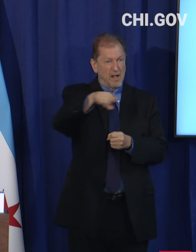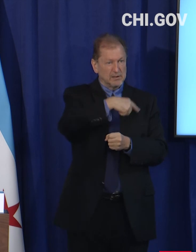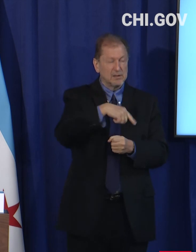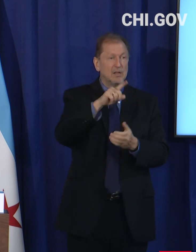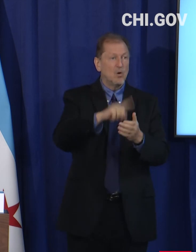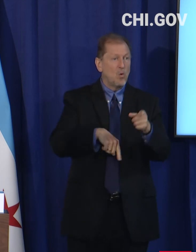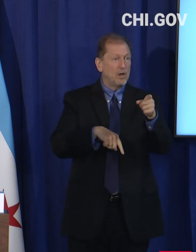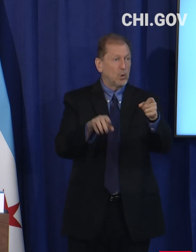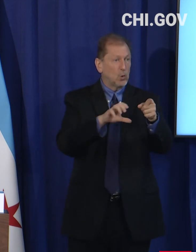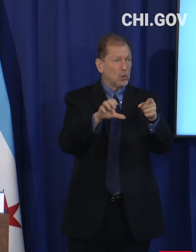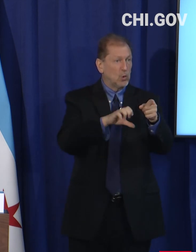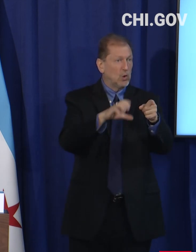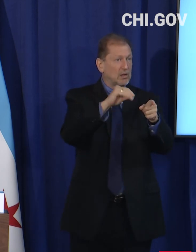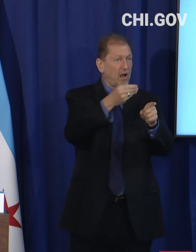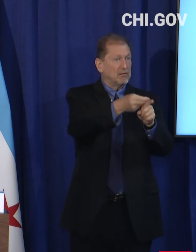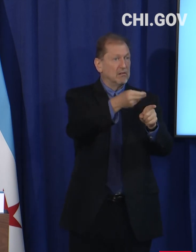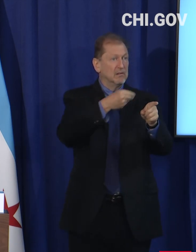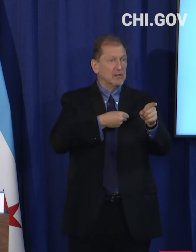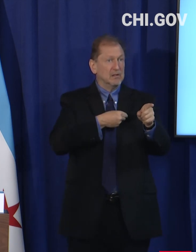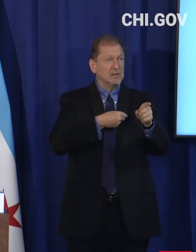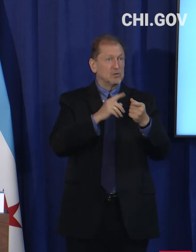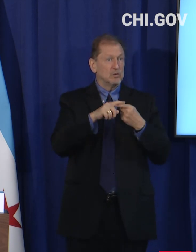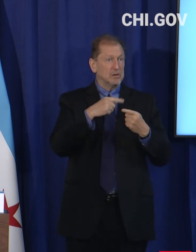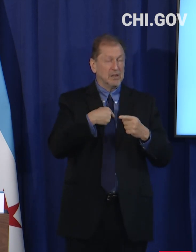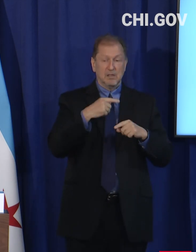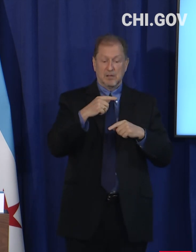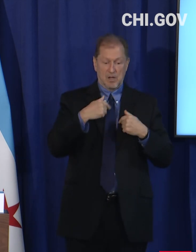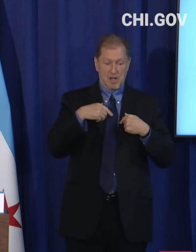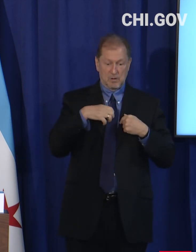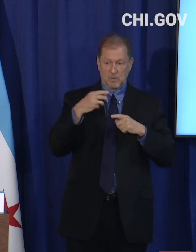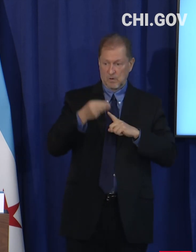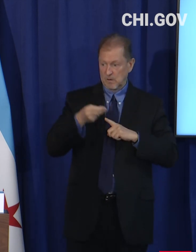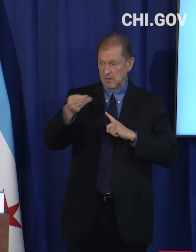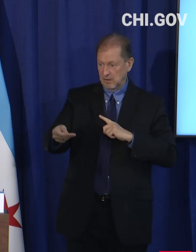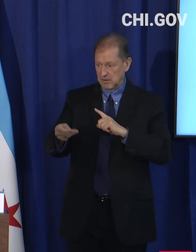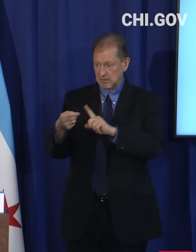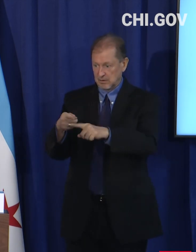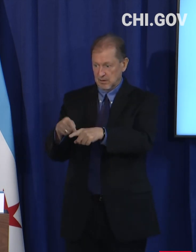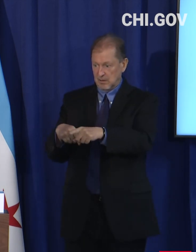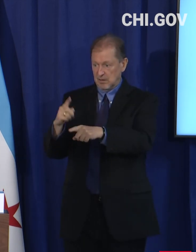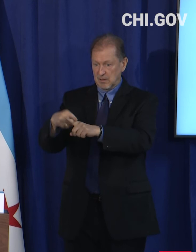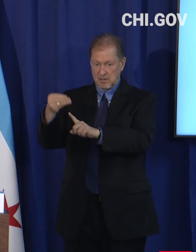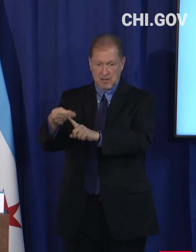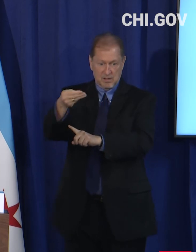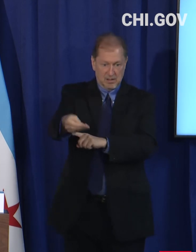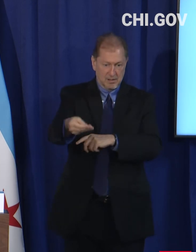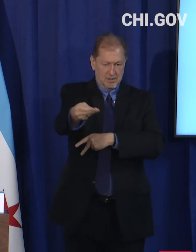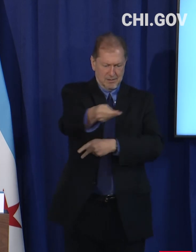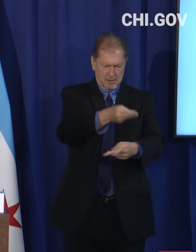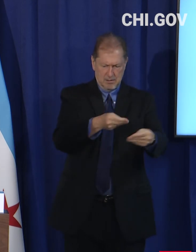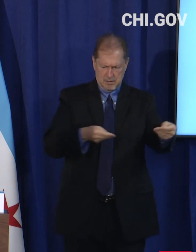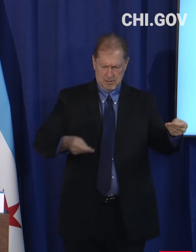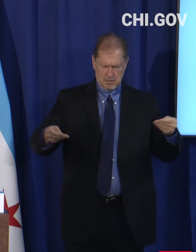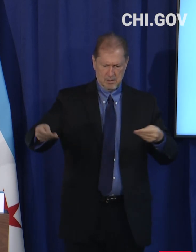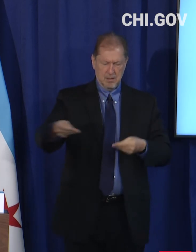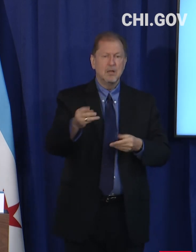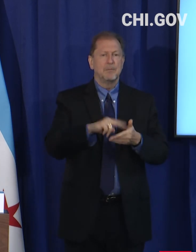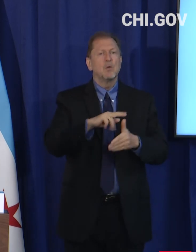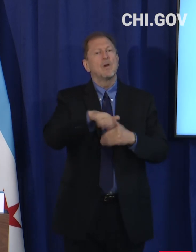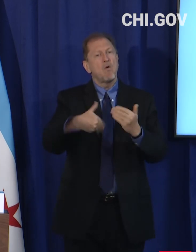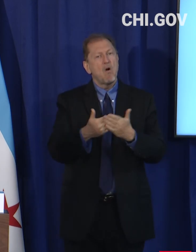do affects what he does. What you do affects what she does. All of us have to be in this